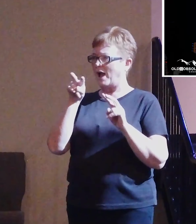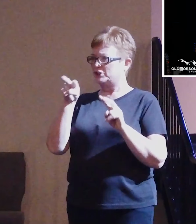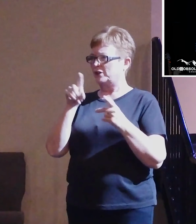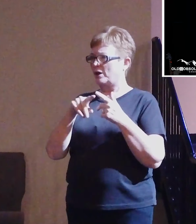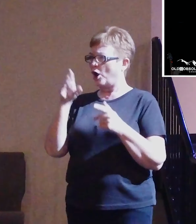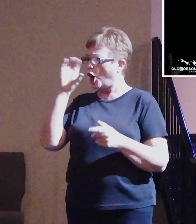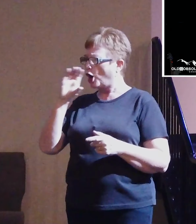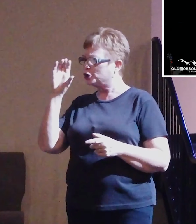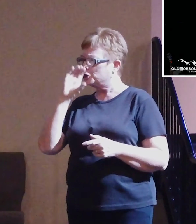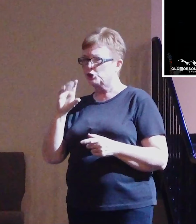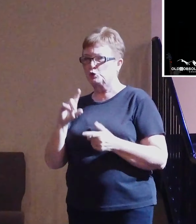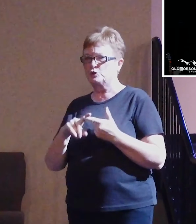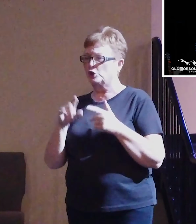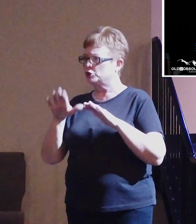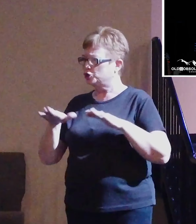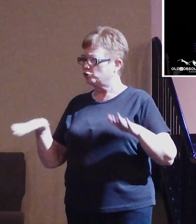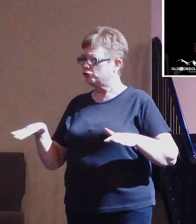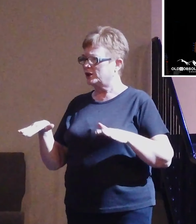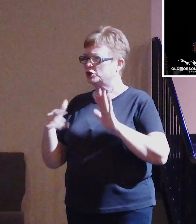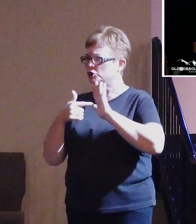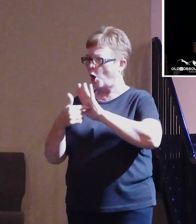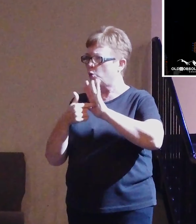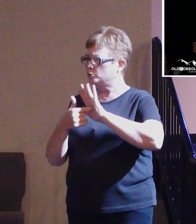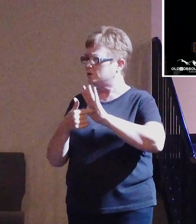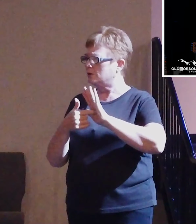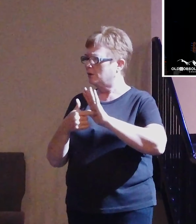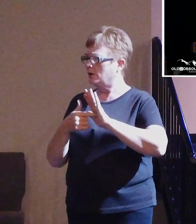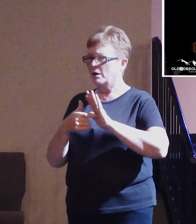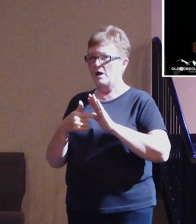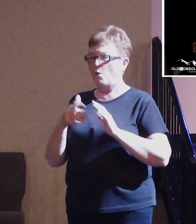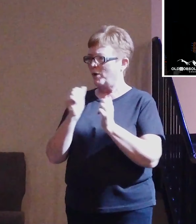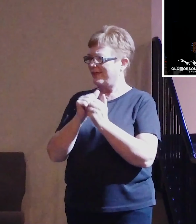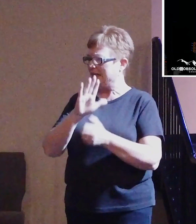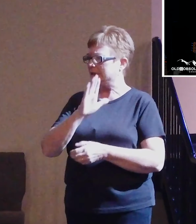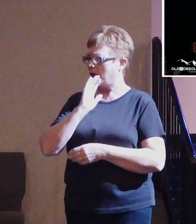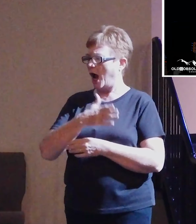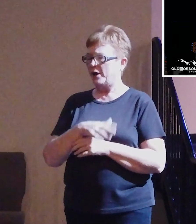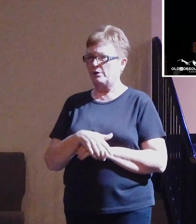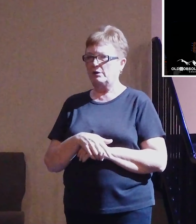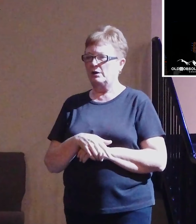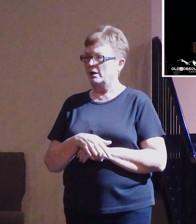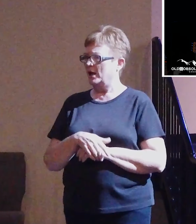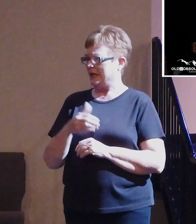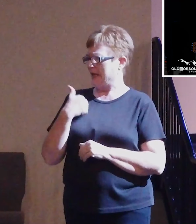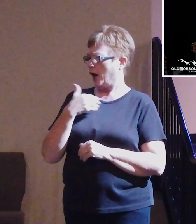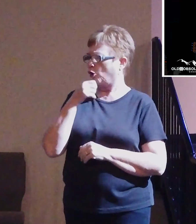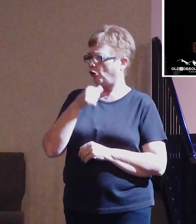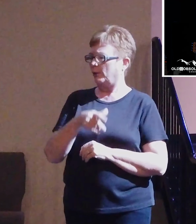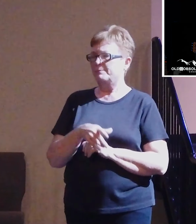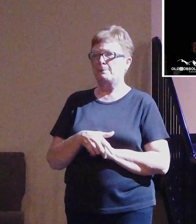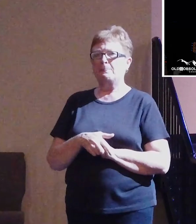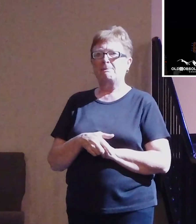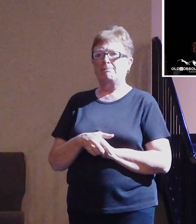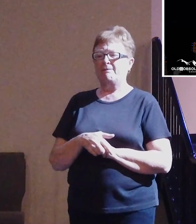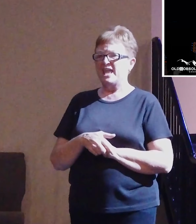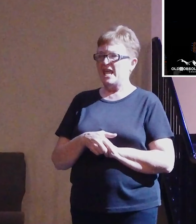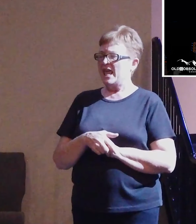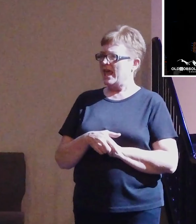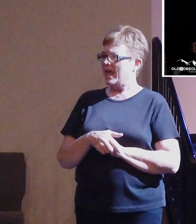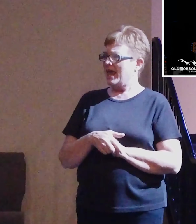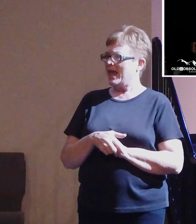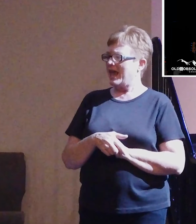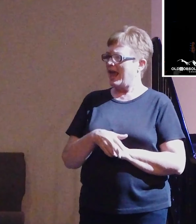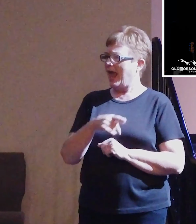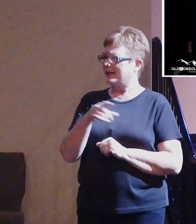cartoons or children's shows with his daughter, she's a young girl, he was